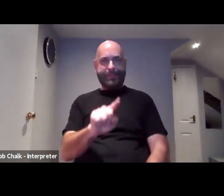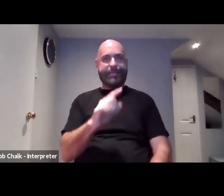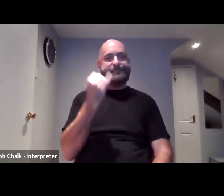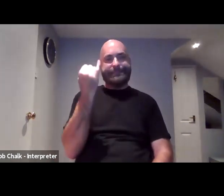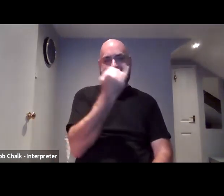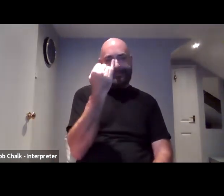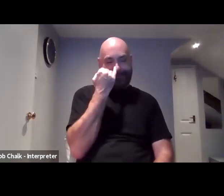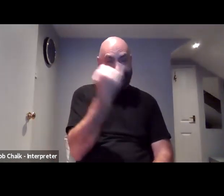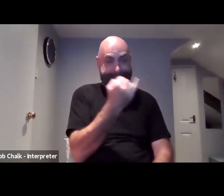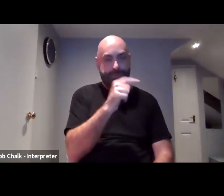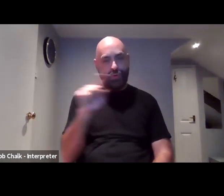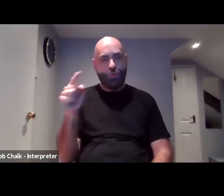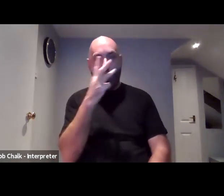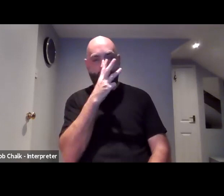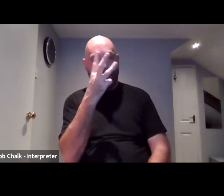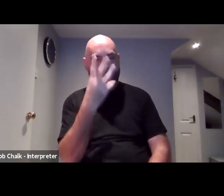to 34-year-olds,